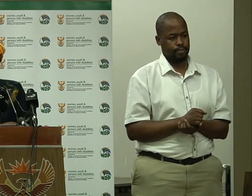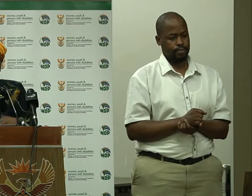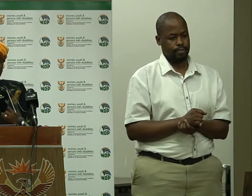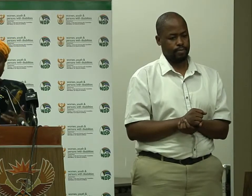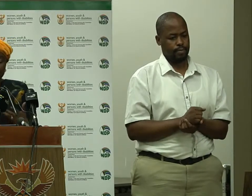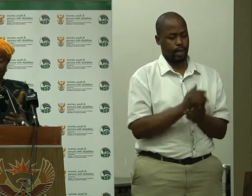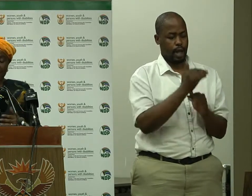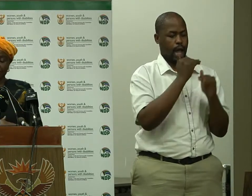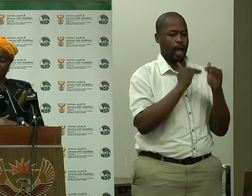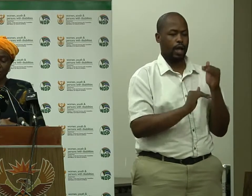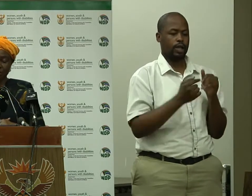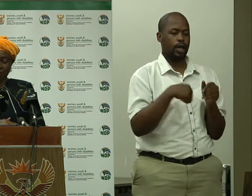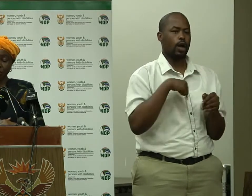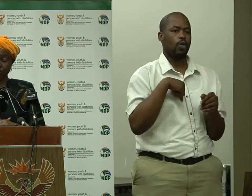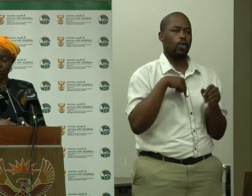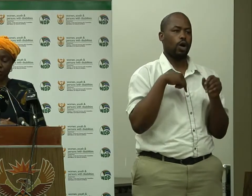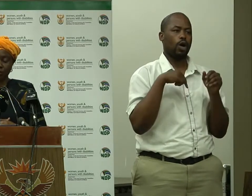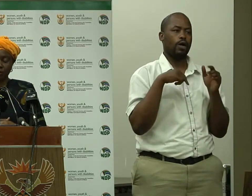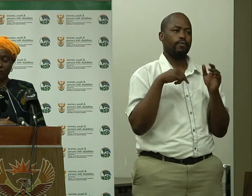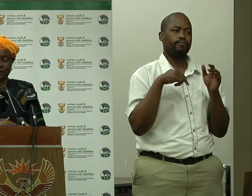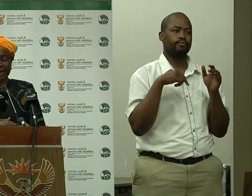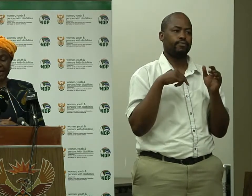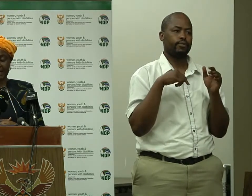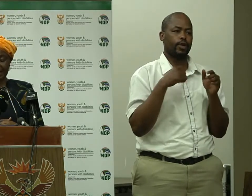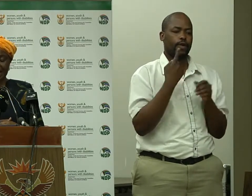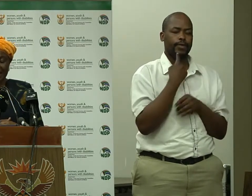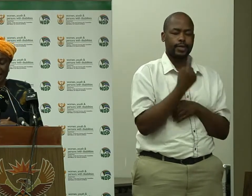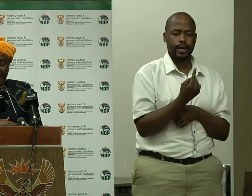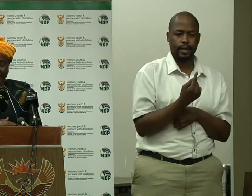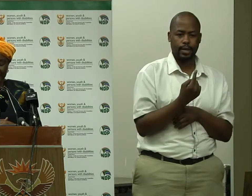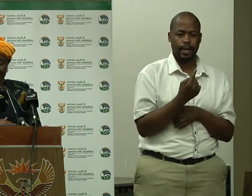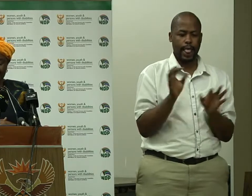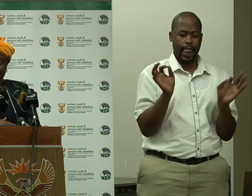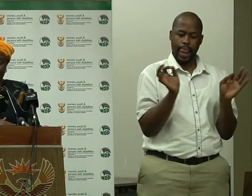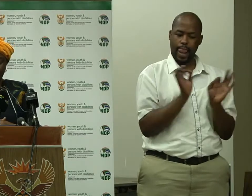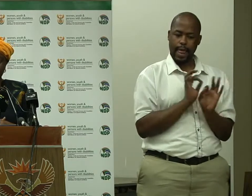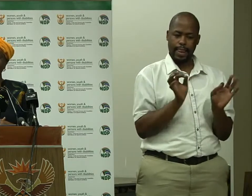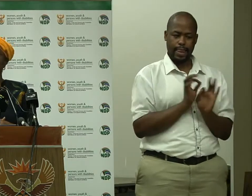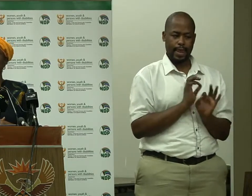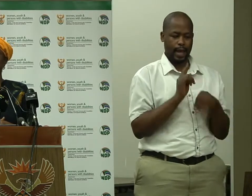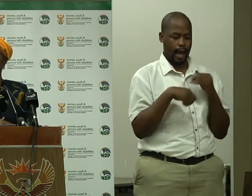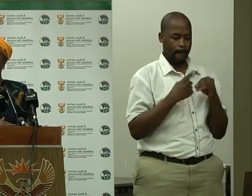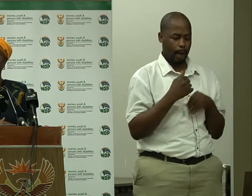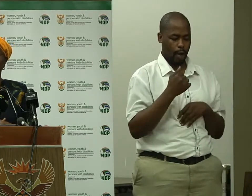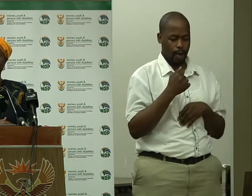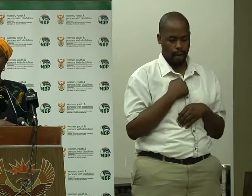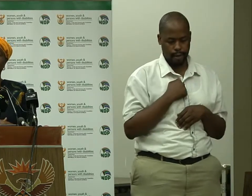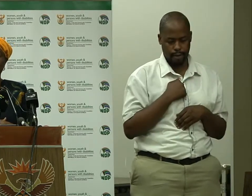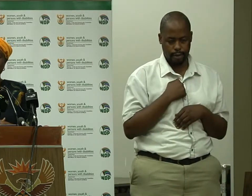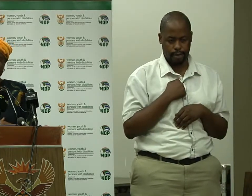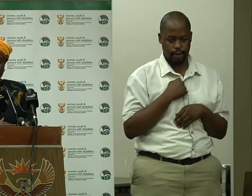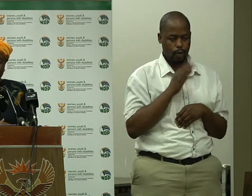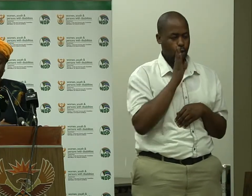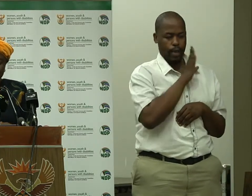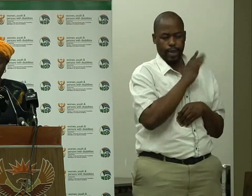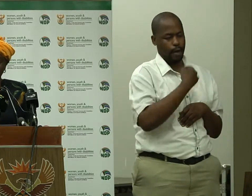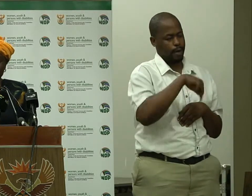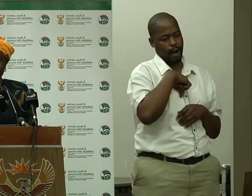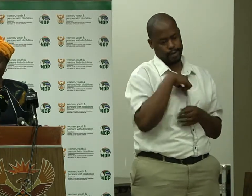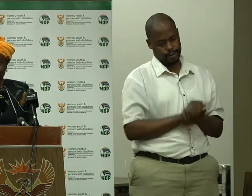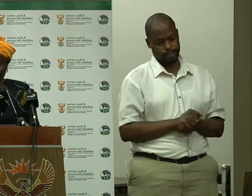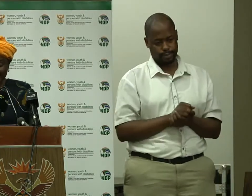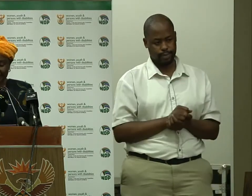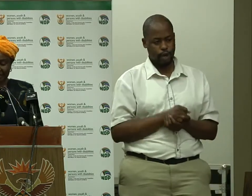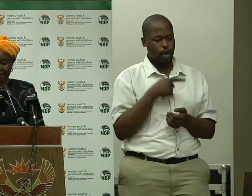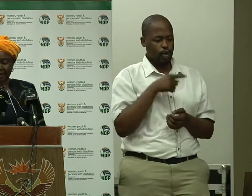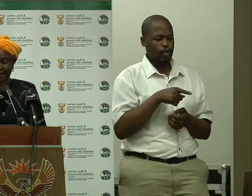under our popular motto of saying, nothing about us without us. So it's